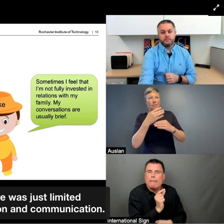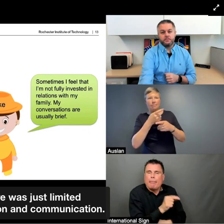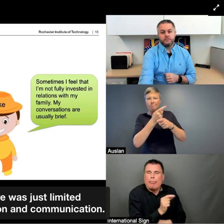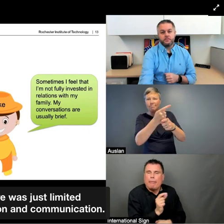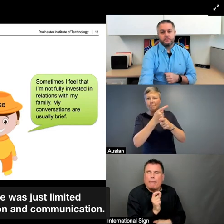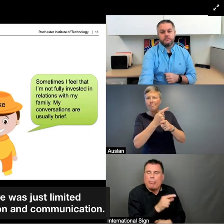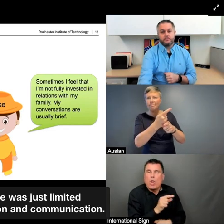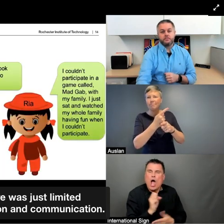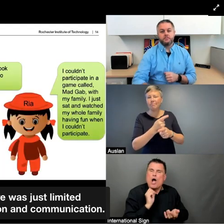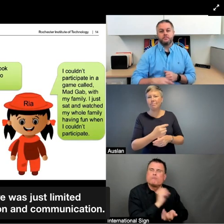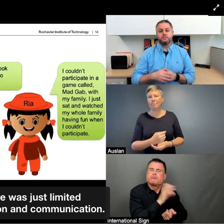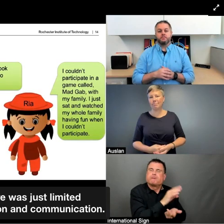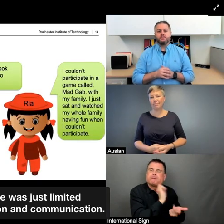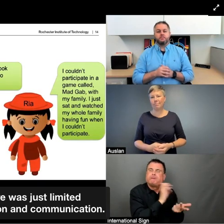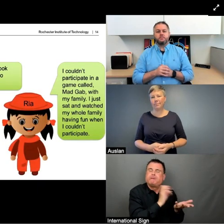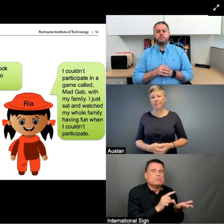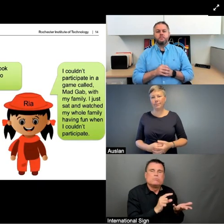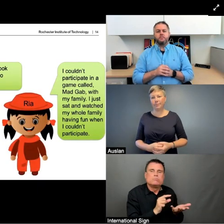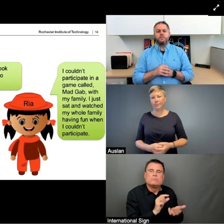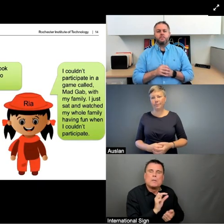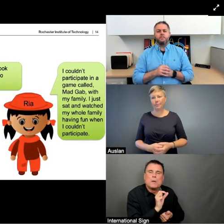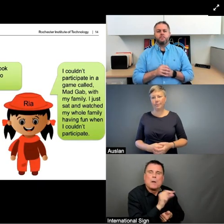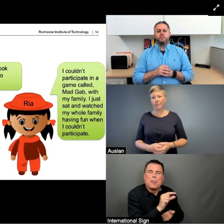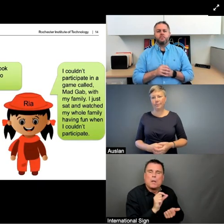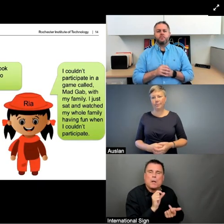limited interaction and communication.